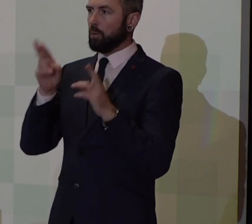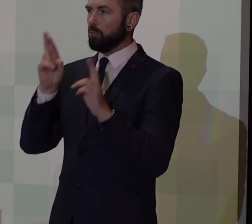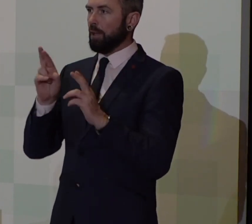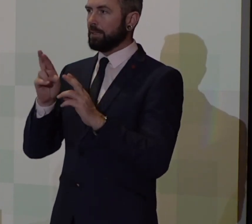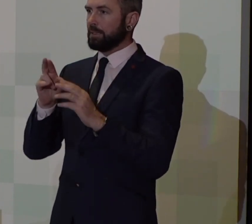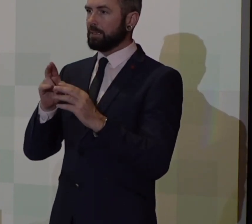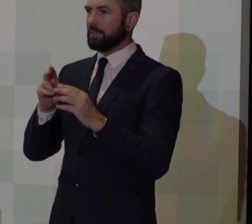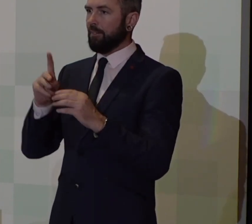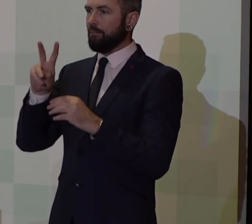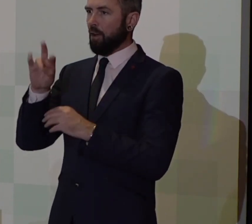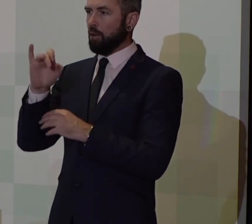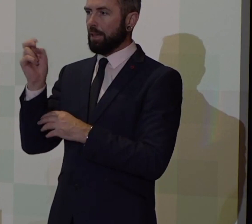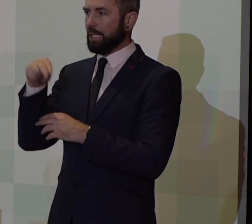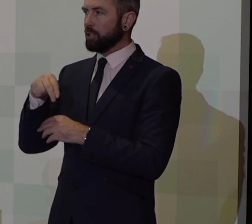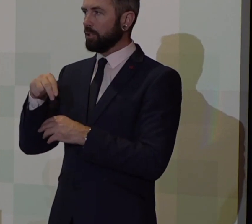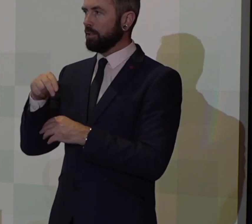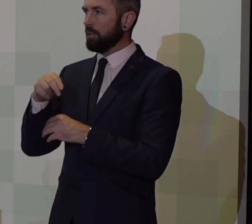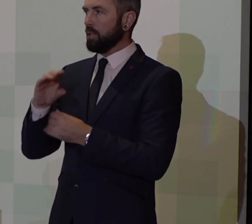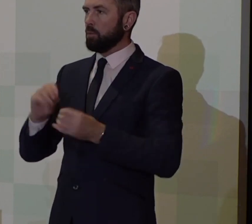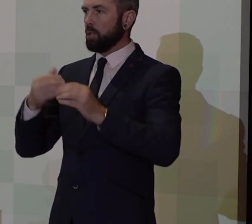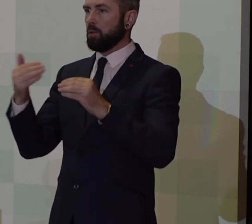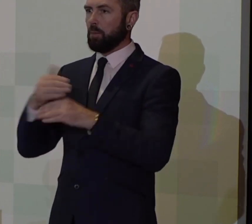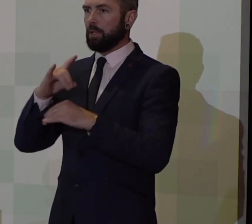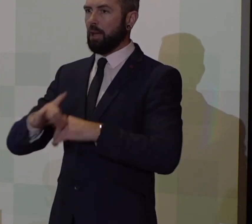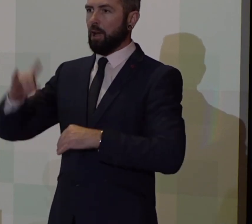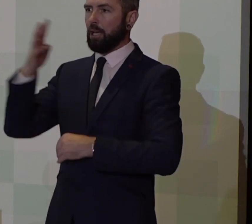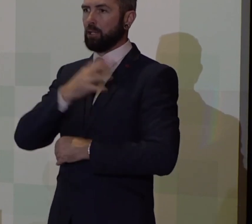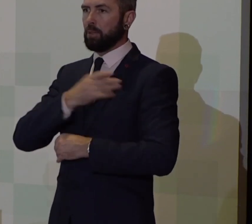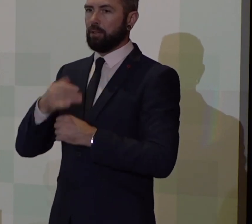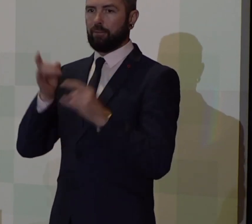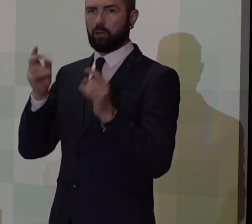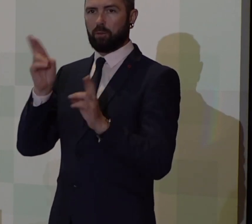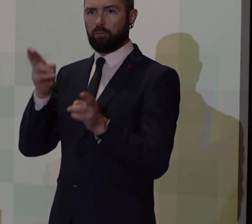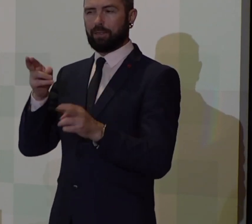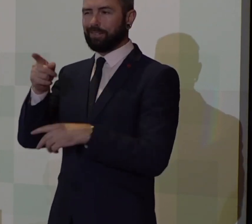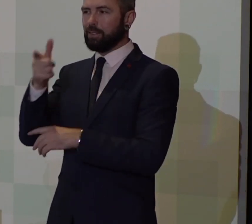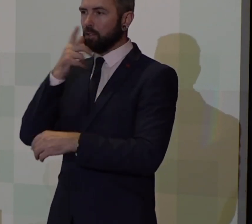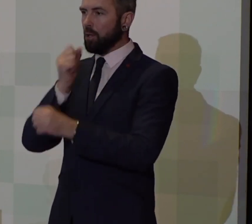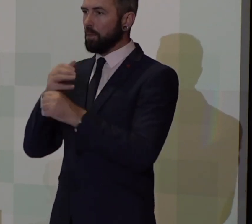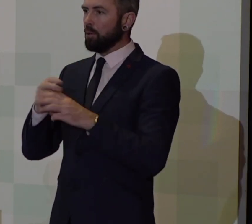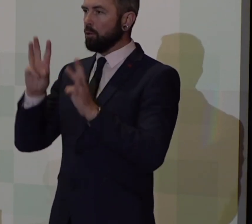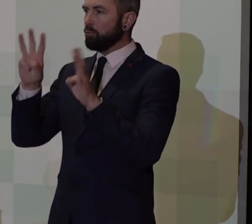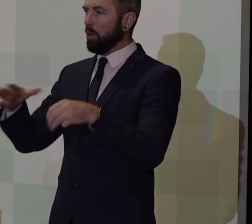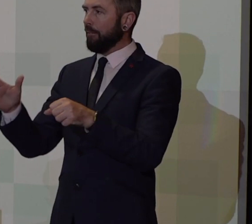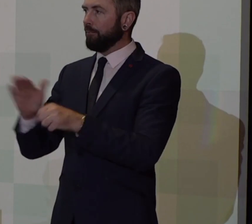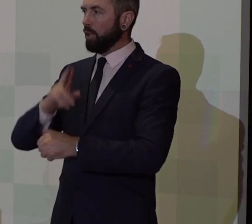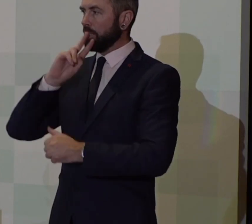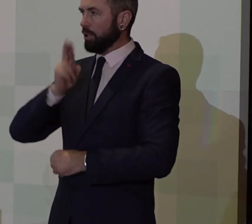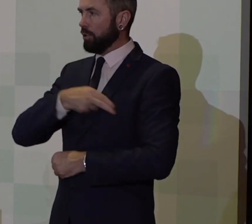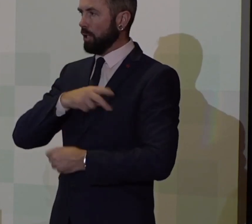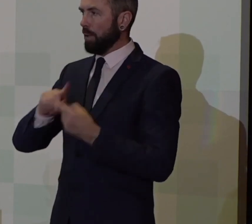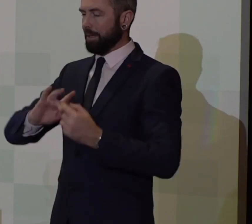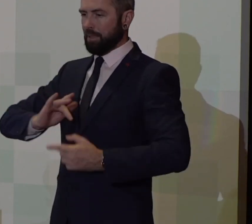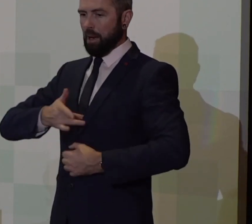by the High Commissioner for Human Rights, talks about wrongful stereotyping and